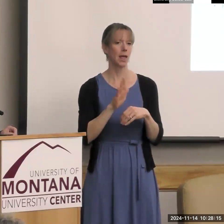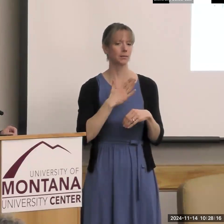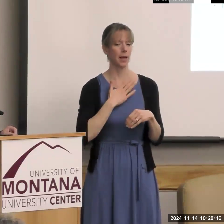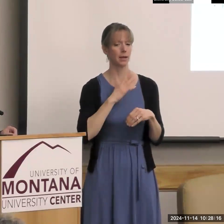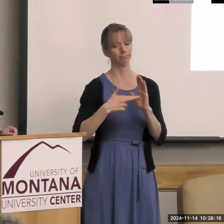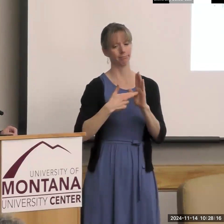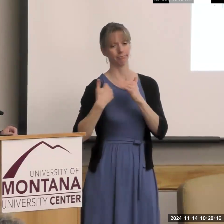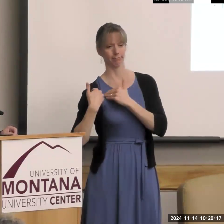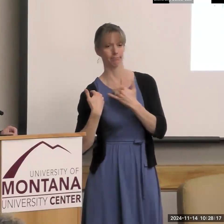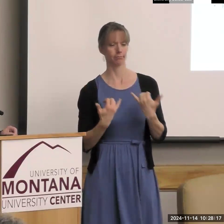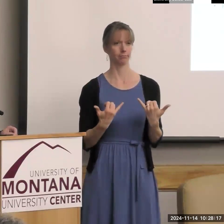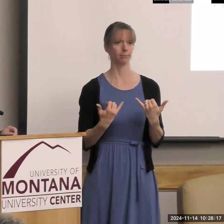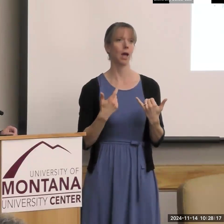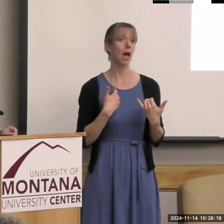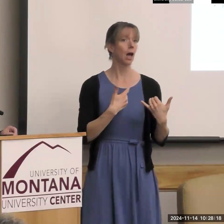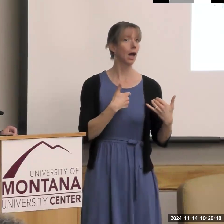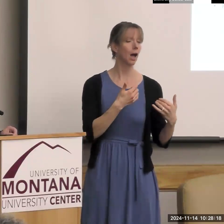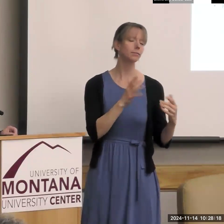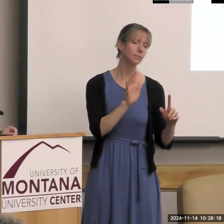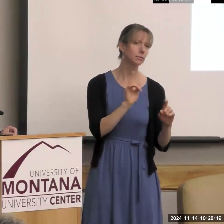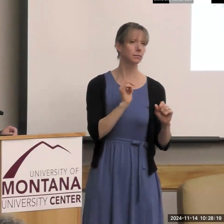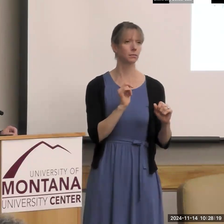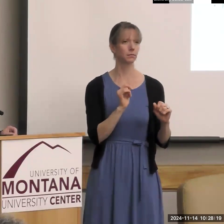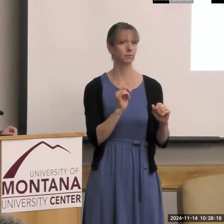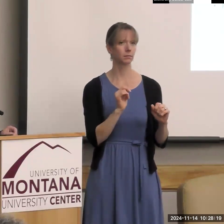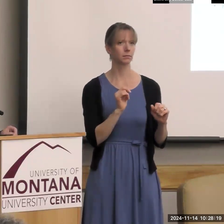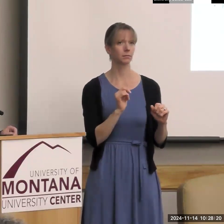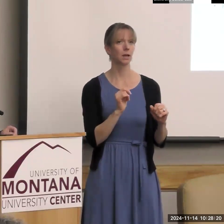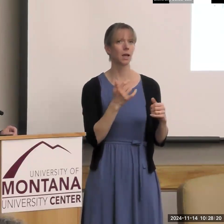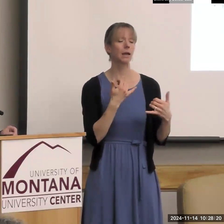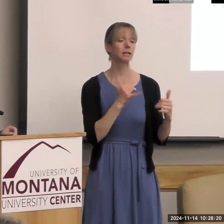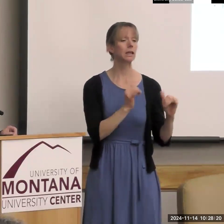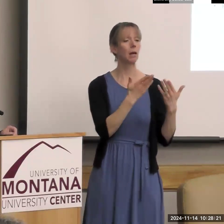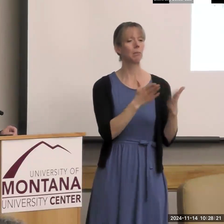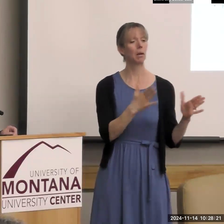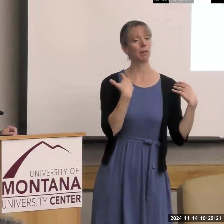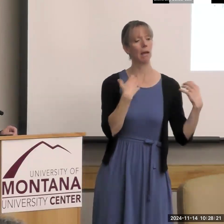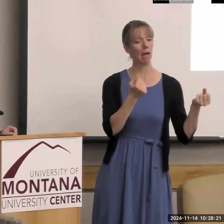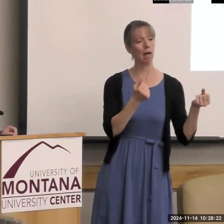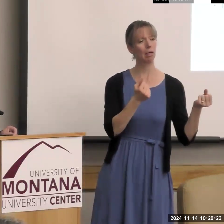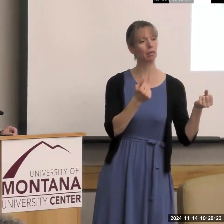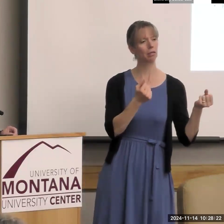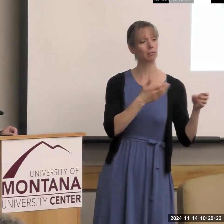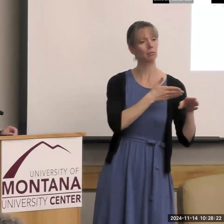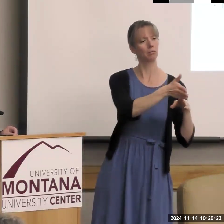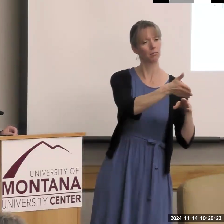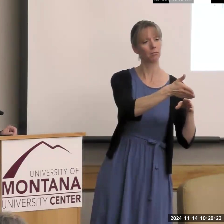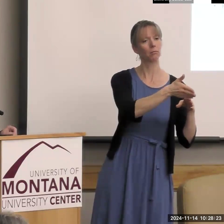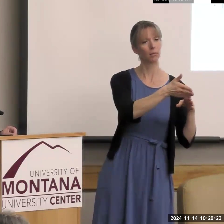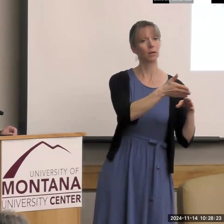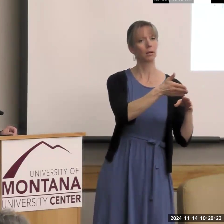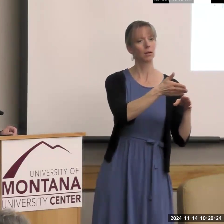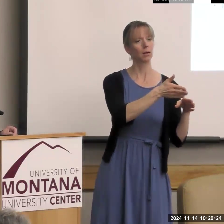mean, I still have, I think, the hat hair for my public health hat at the governmental public health, well, such as it